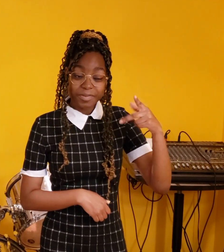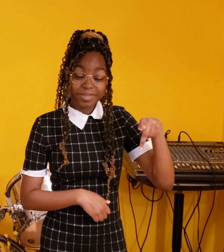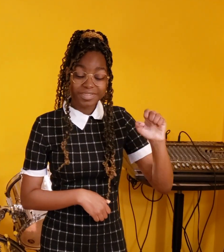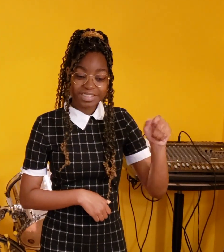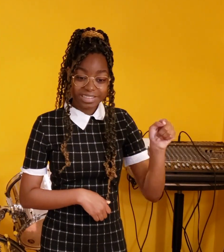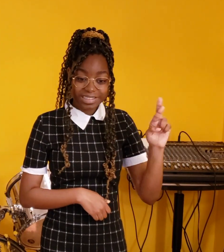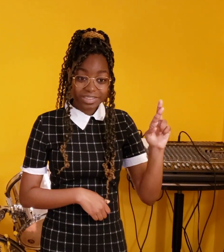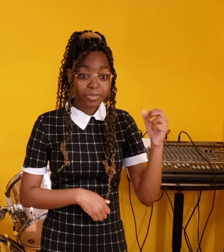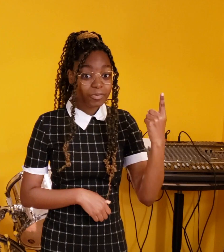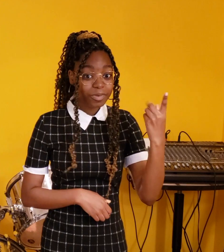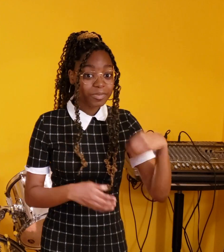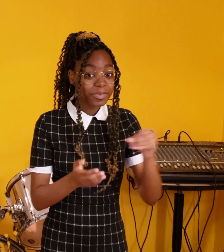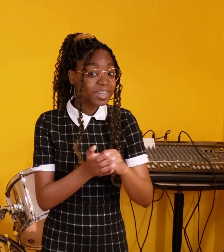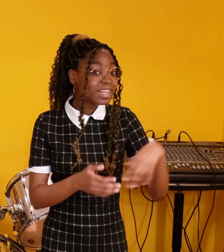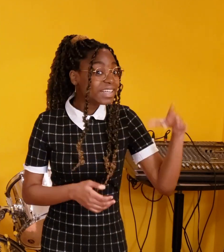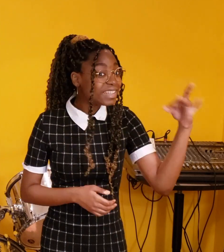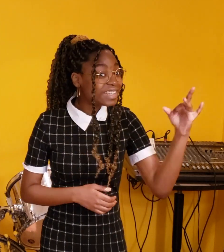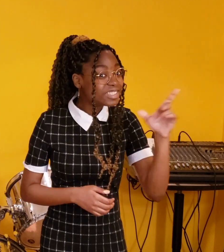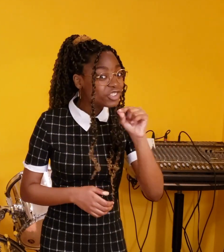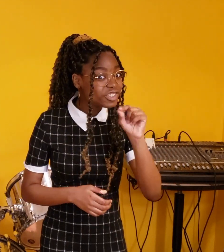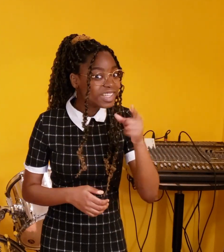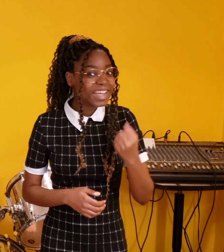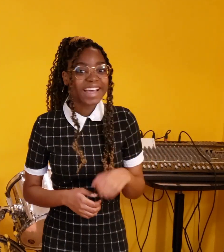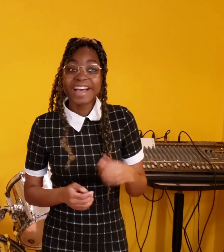1 Peter 1:18-20. Look at it again. It says,